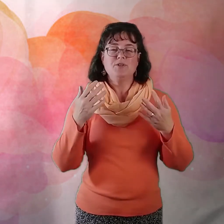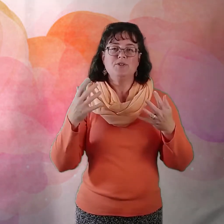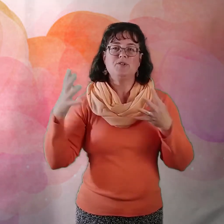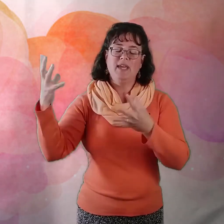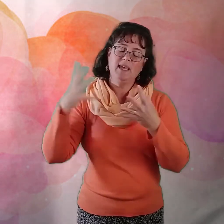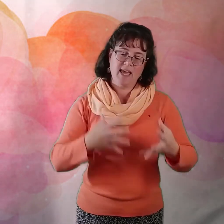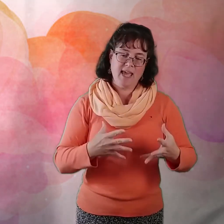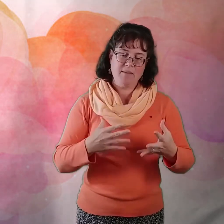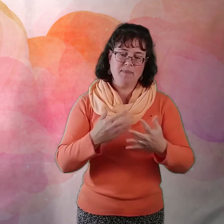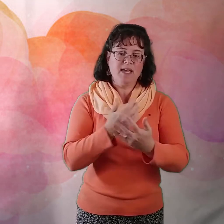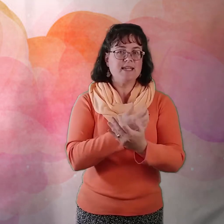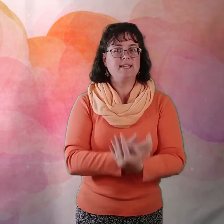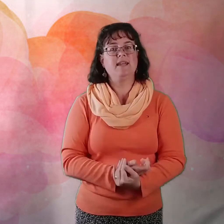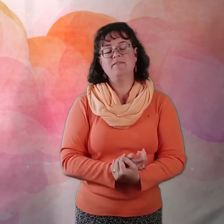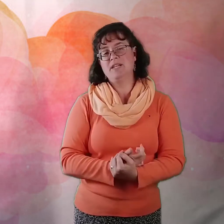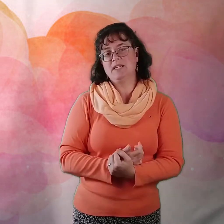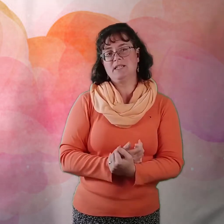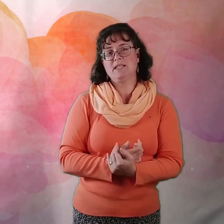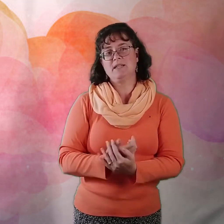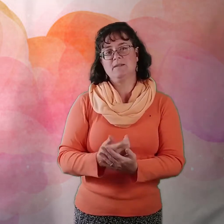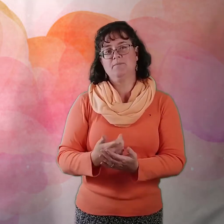So He came because He loved us.